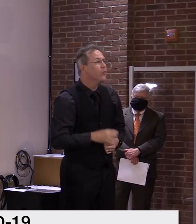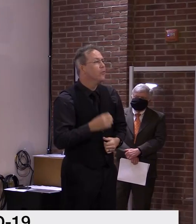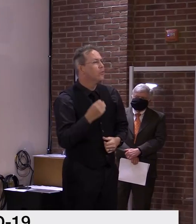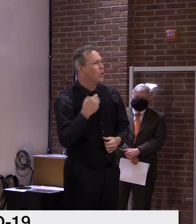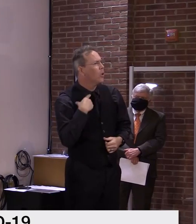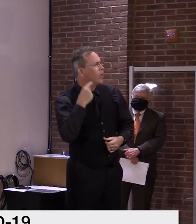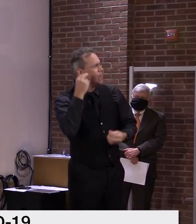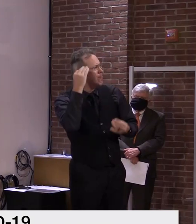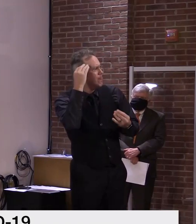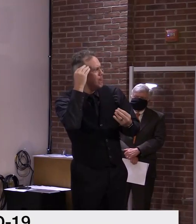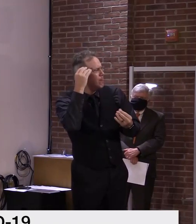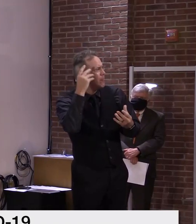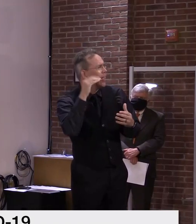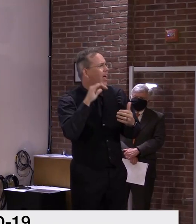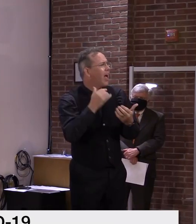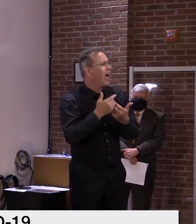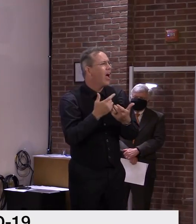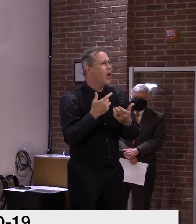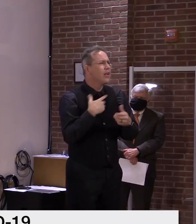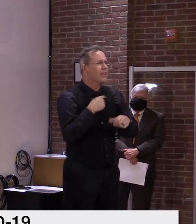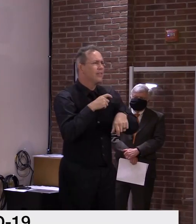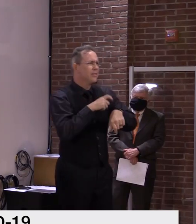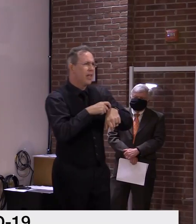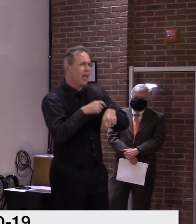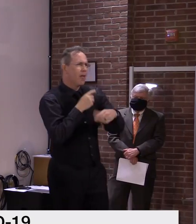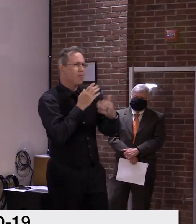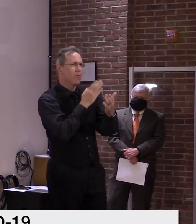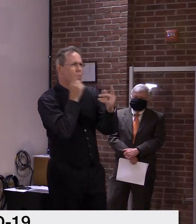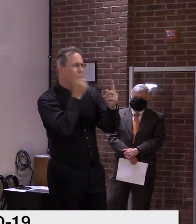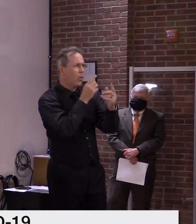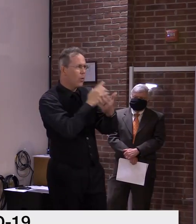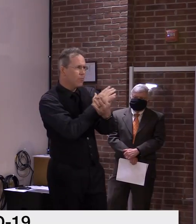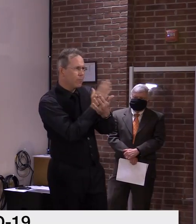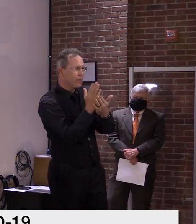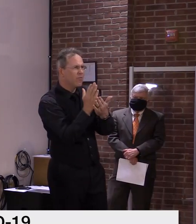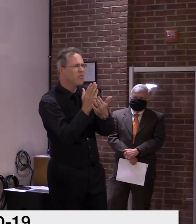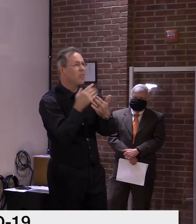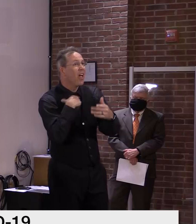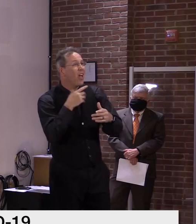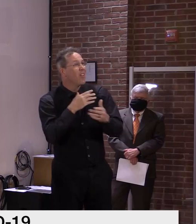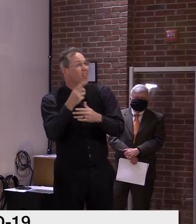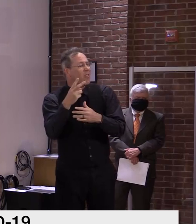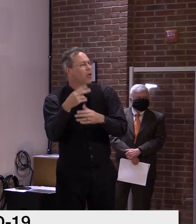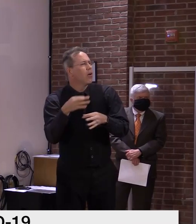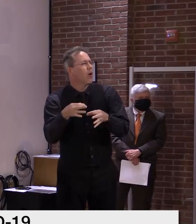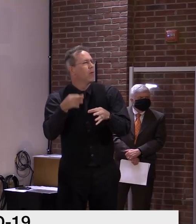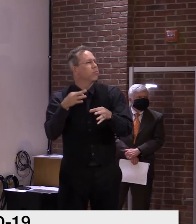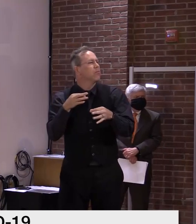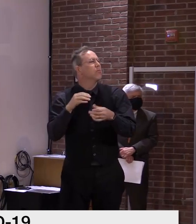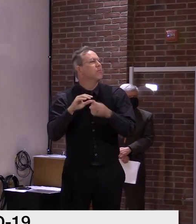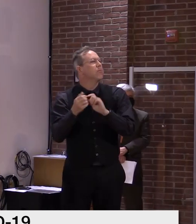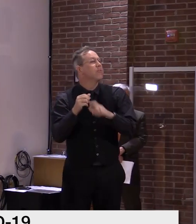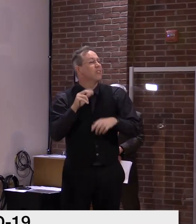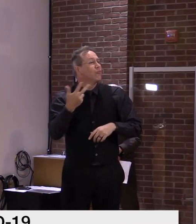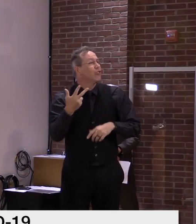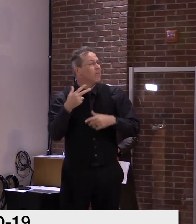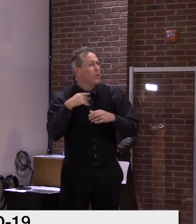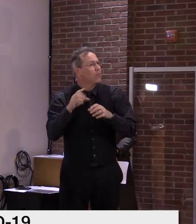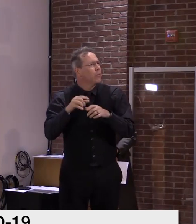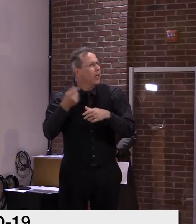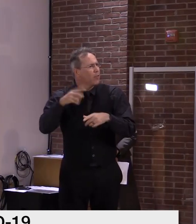Vermont Forward timetable for step 3, which we'll talk about on Friday. There's also